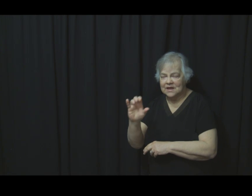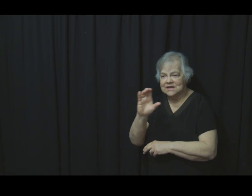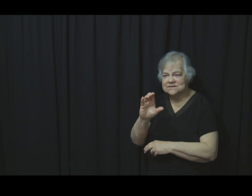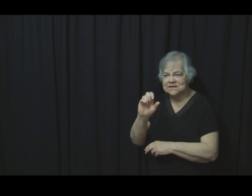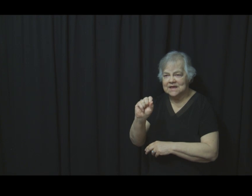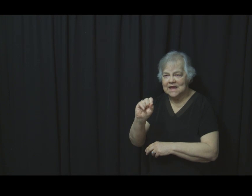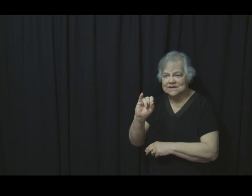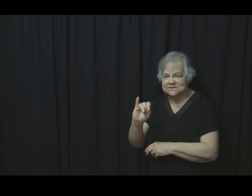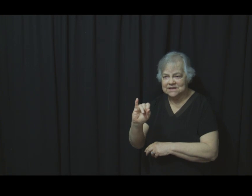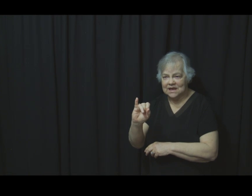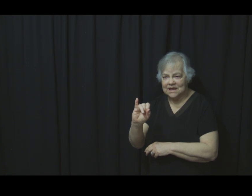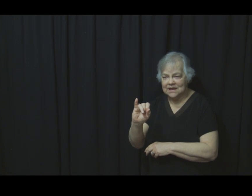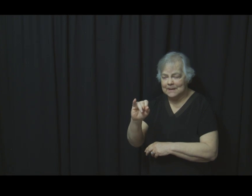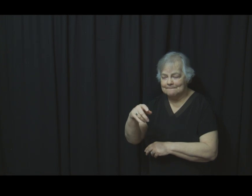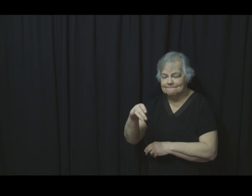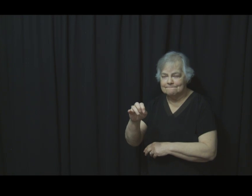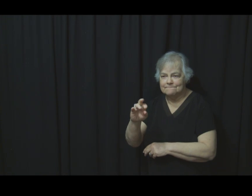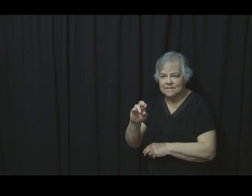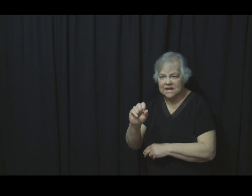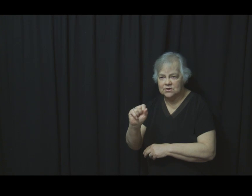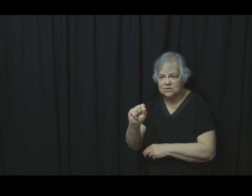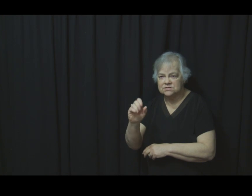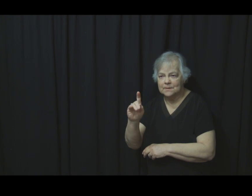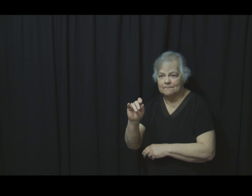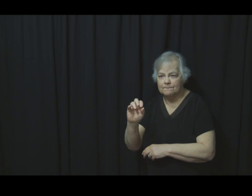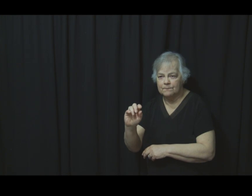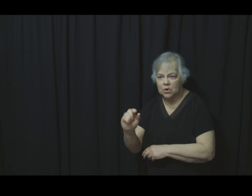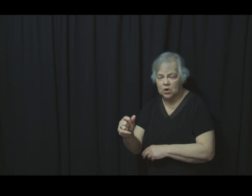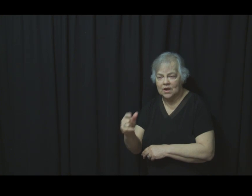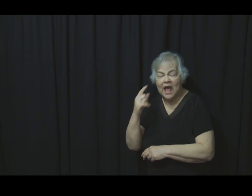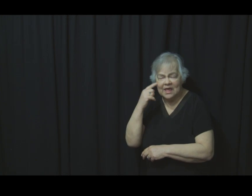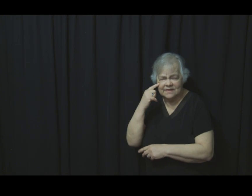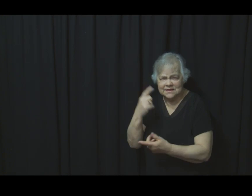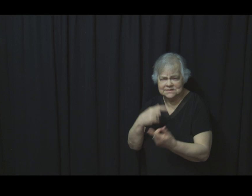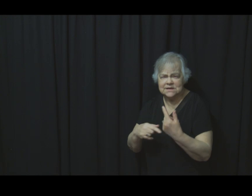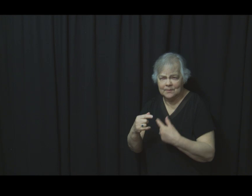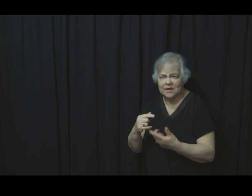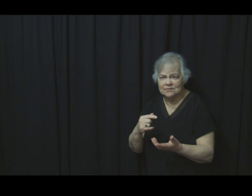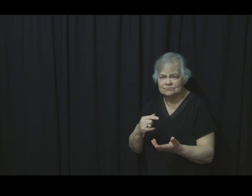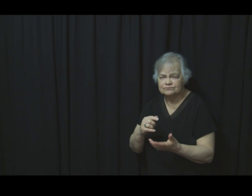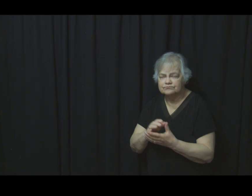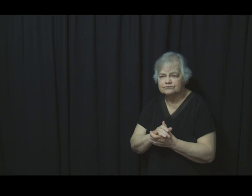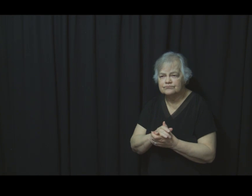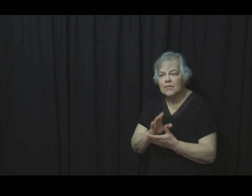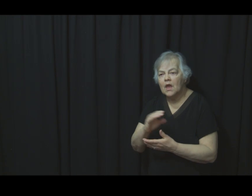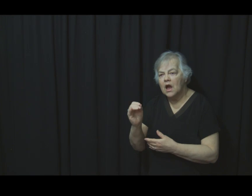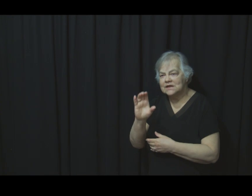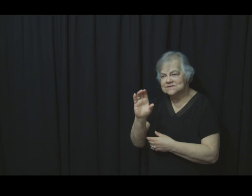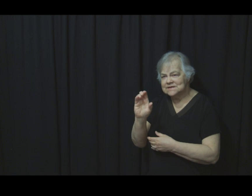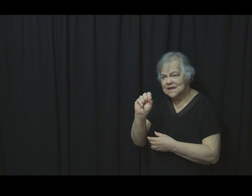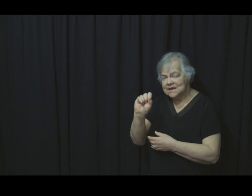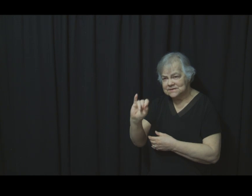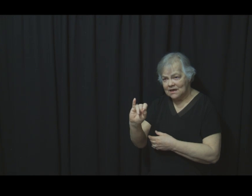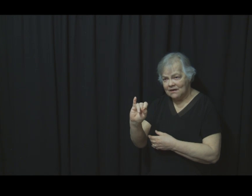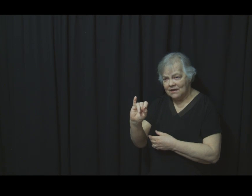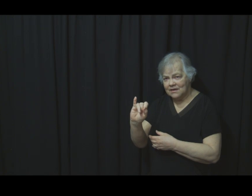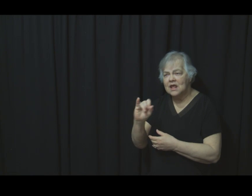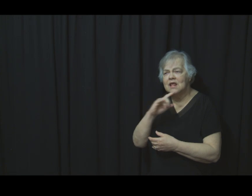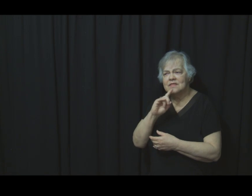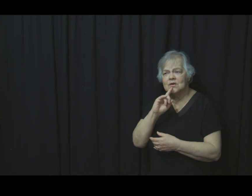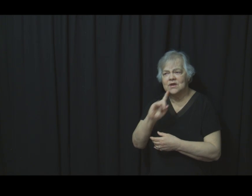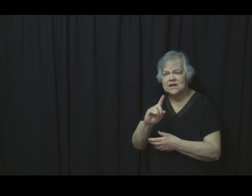CSI Petersburg. Is that coming? I think it's coming. And on CSI, there is